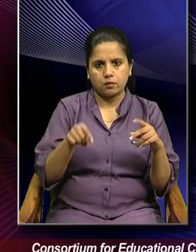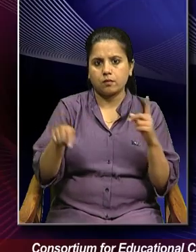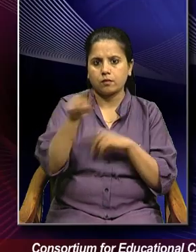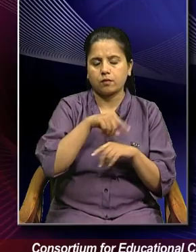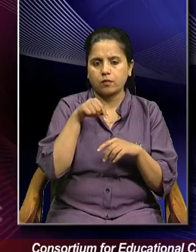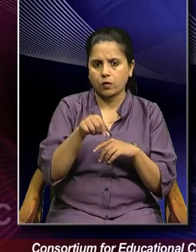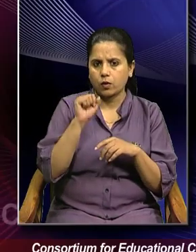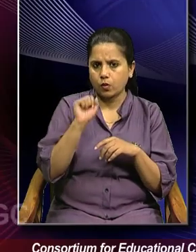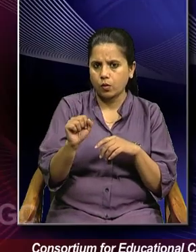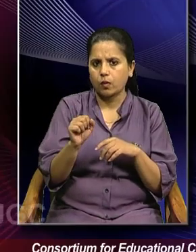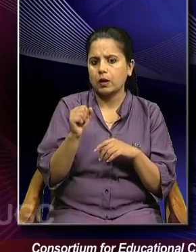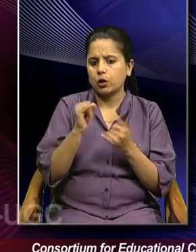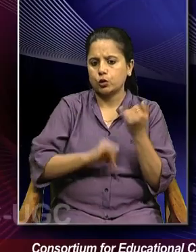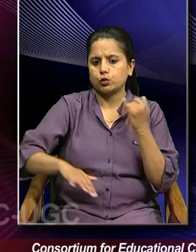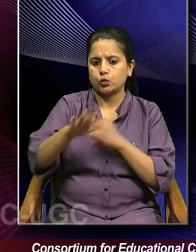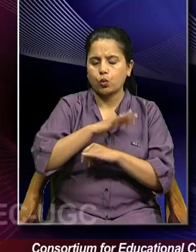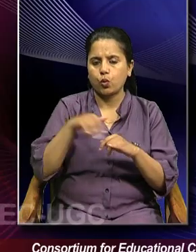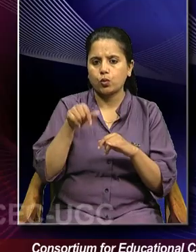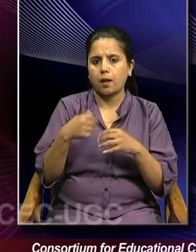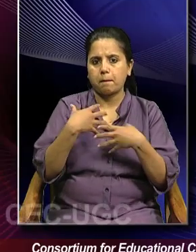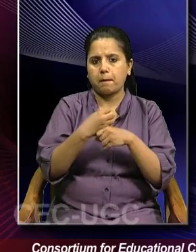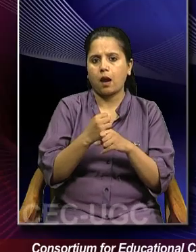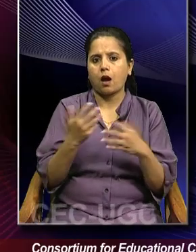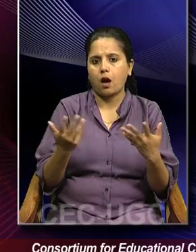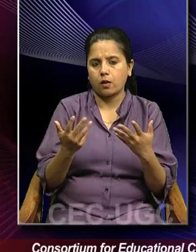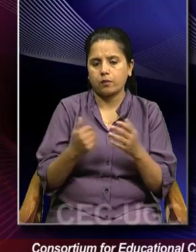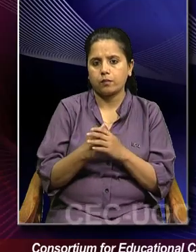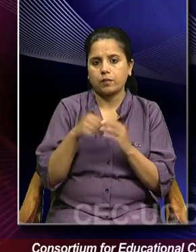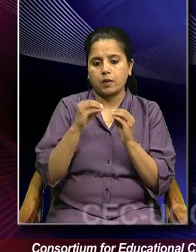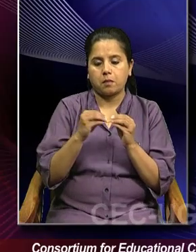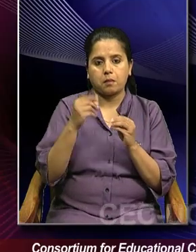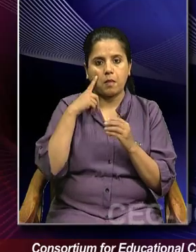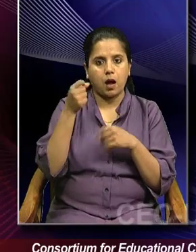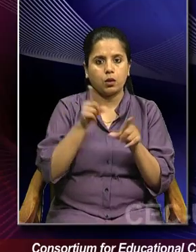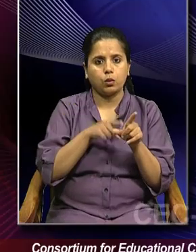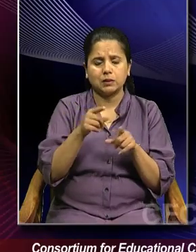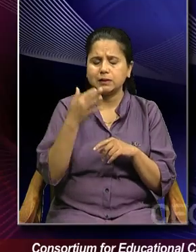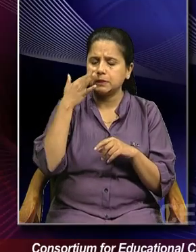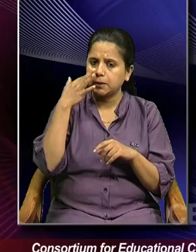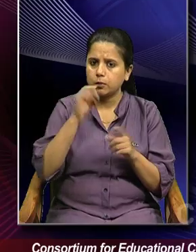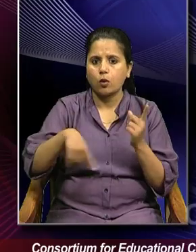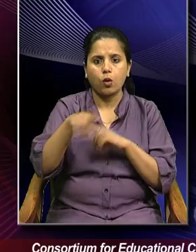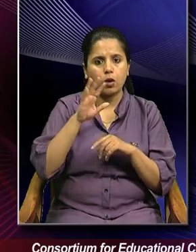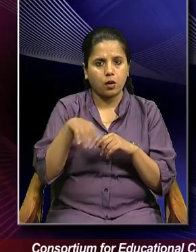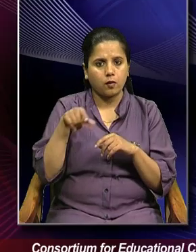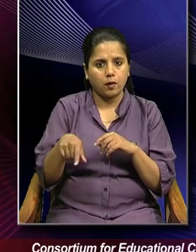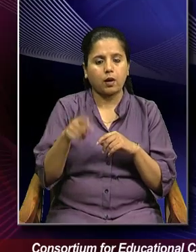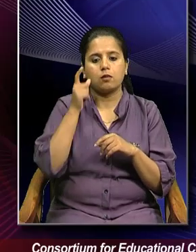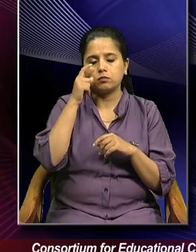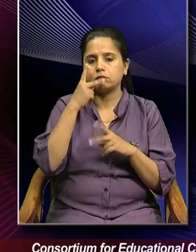form of a social construct, biology plays an important role in gendered